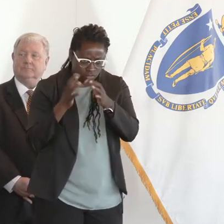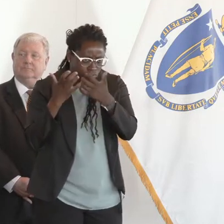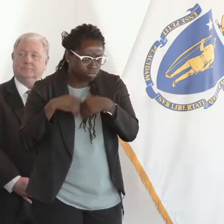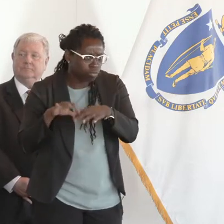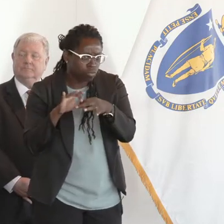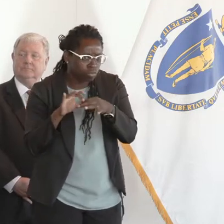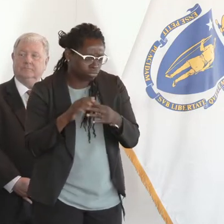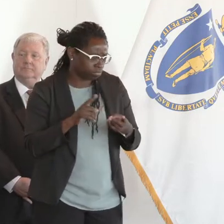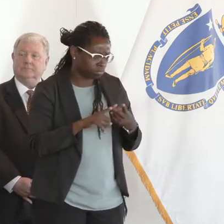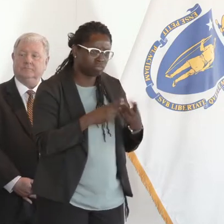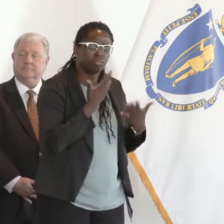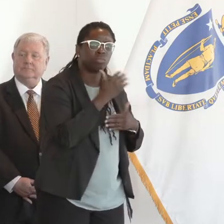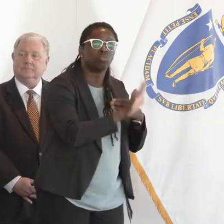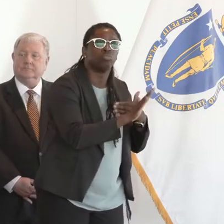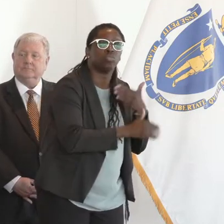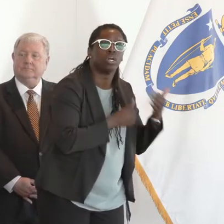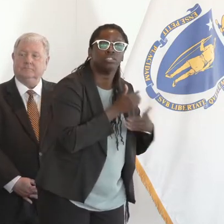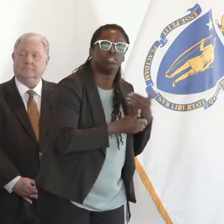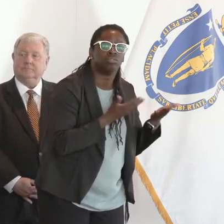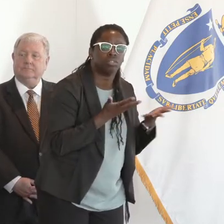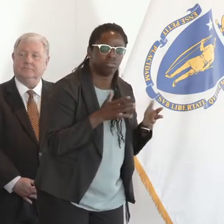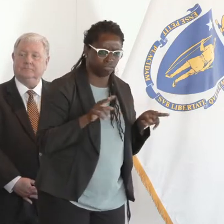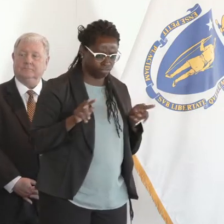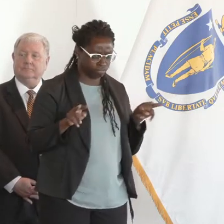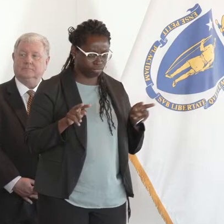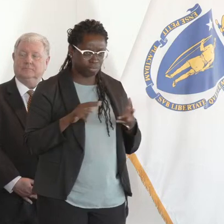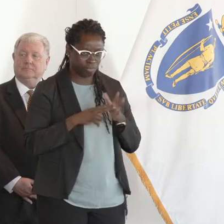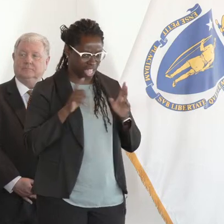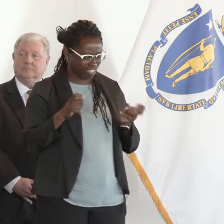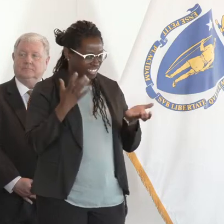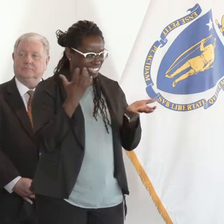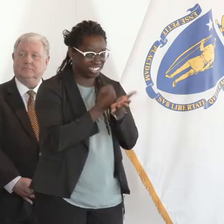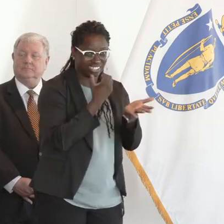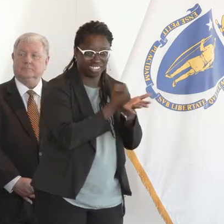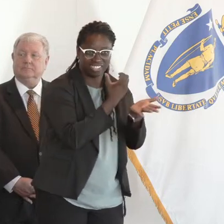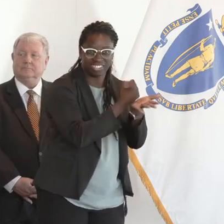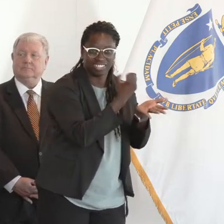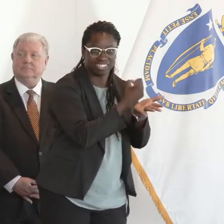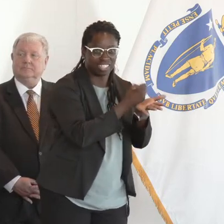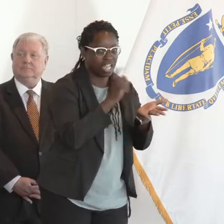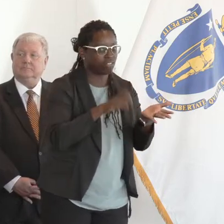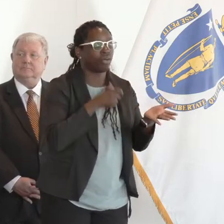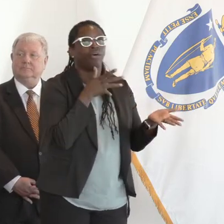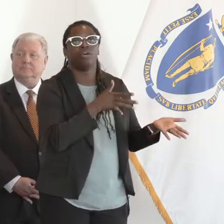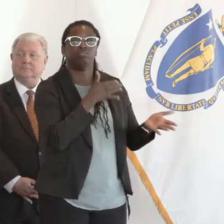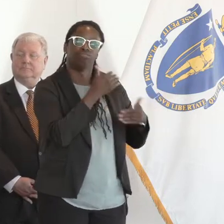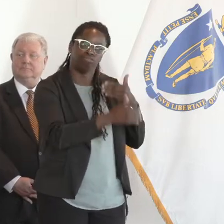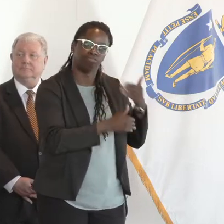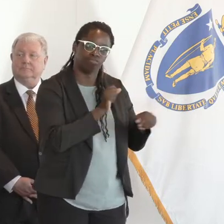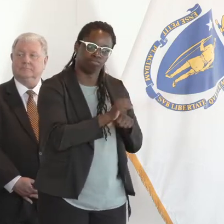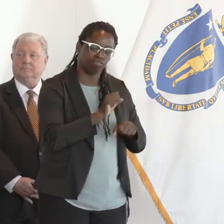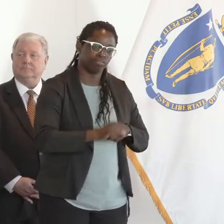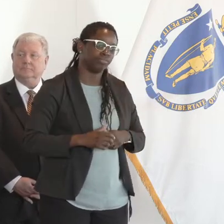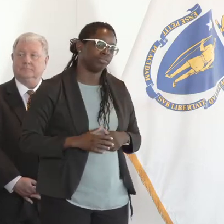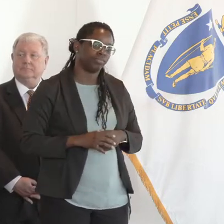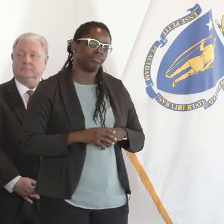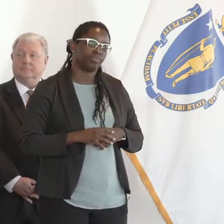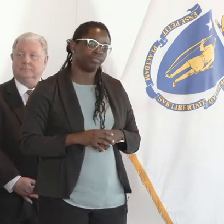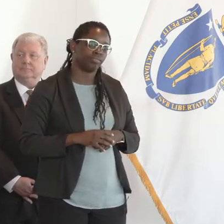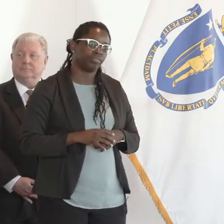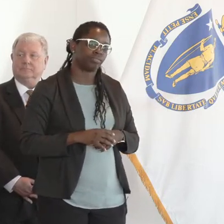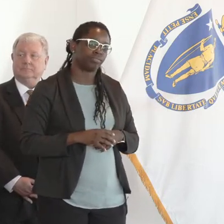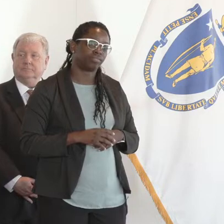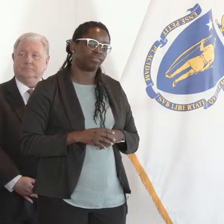are places we truly have to double down on right now. I'm very grateful that you've chosen clean energy as the anchor for